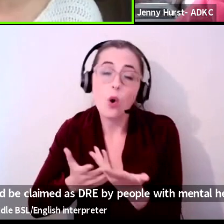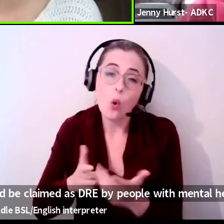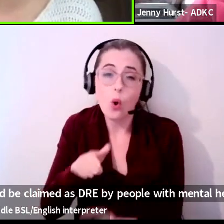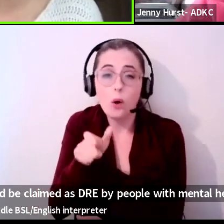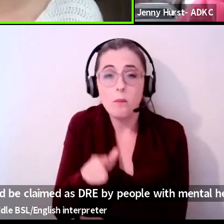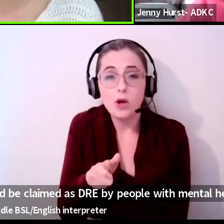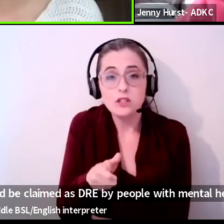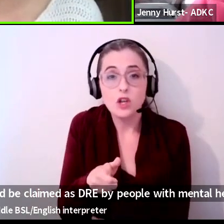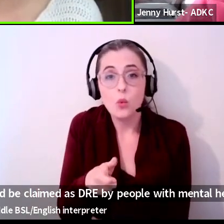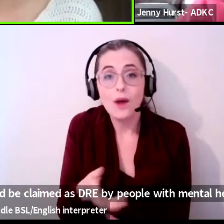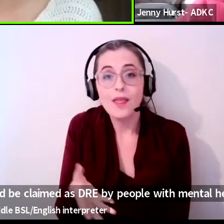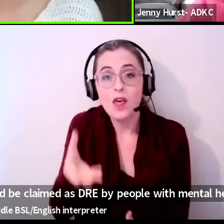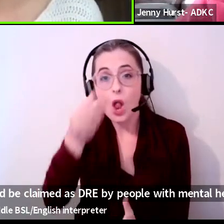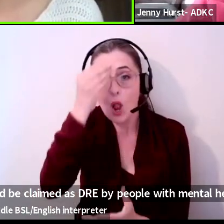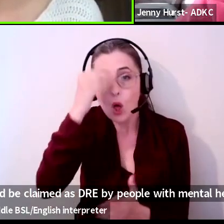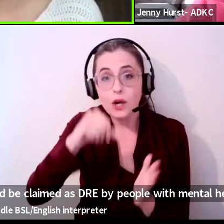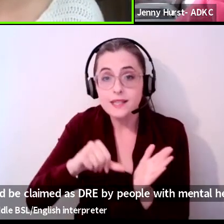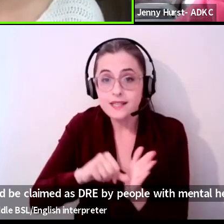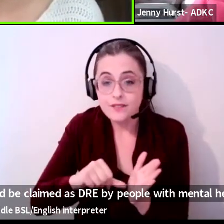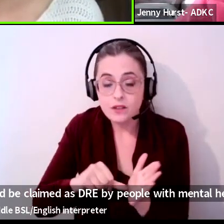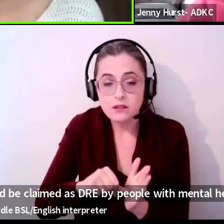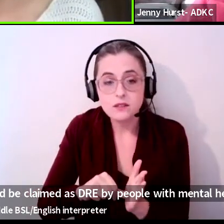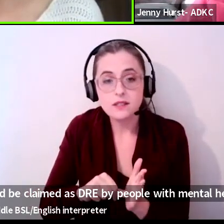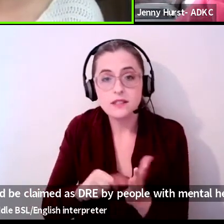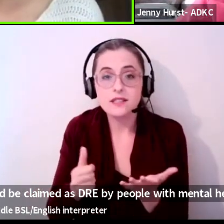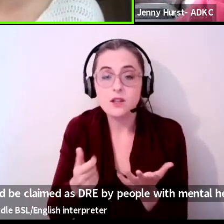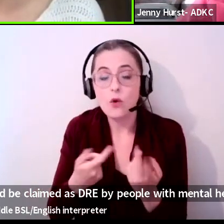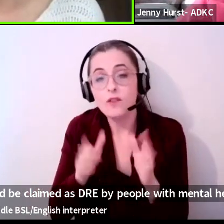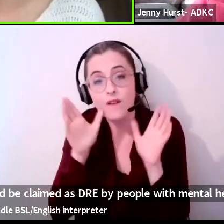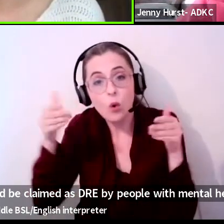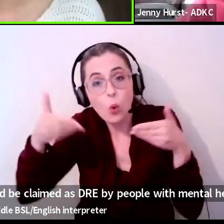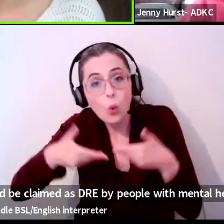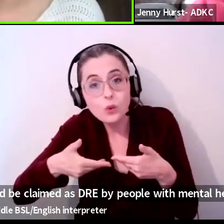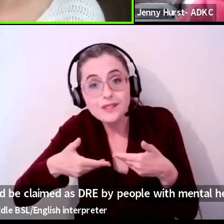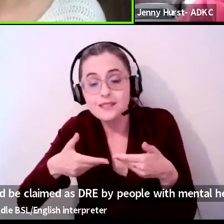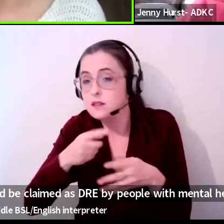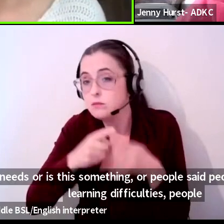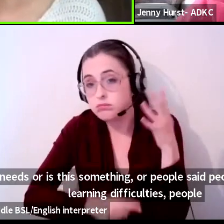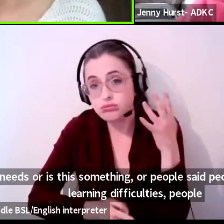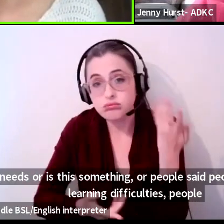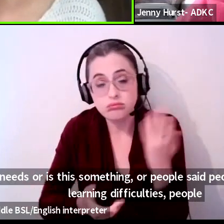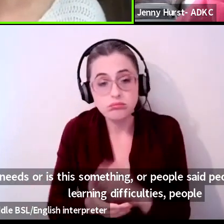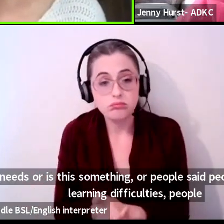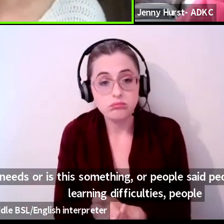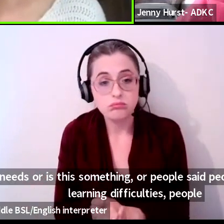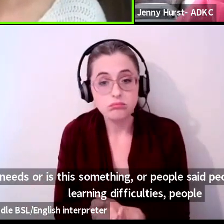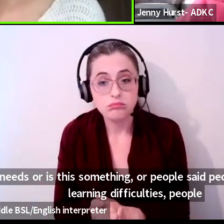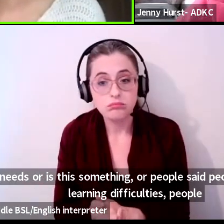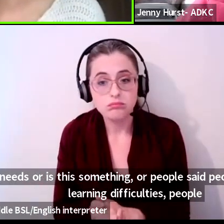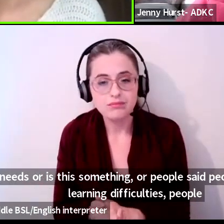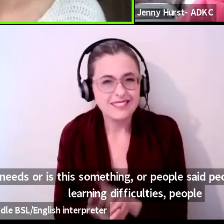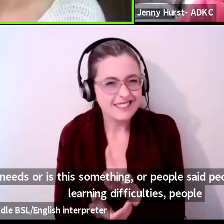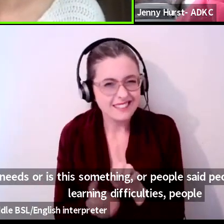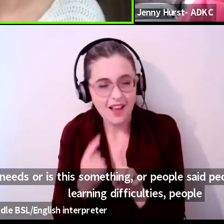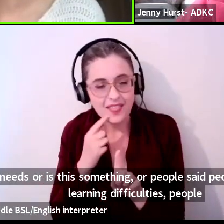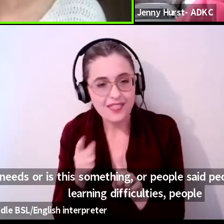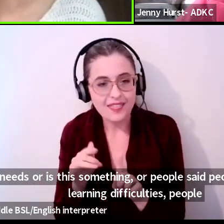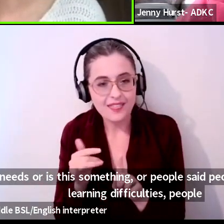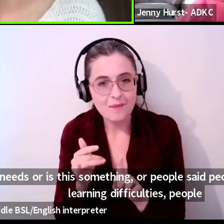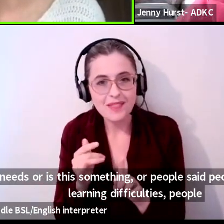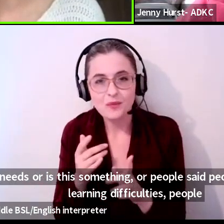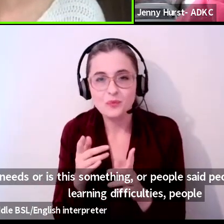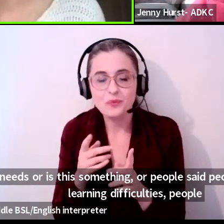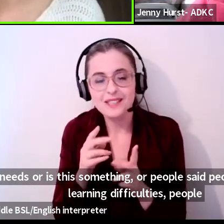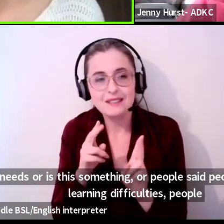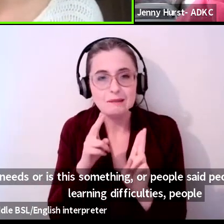learning difficulties, people with autism? I think it's we are gonna move into kind of labeling